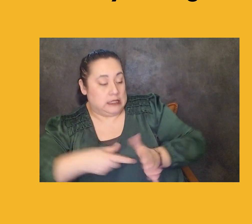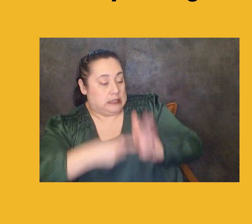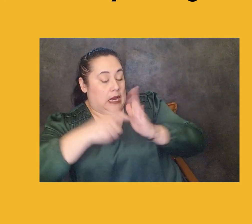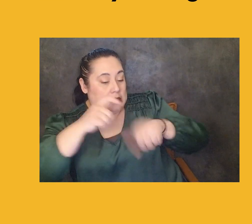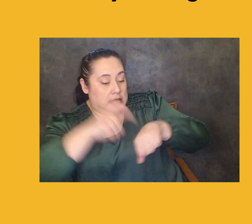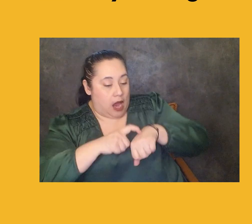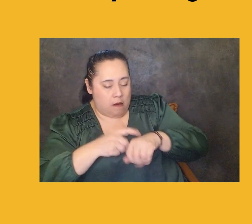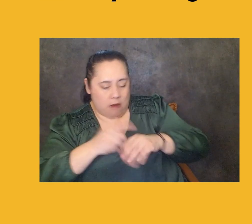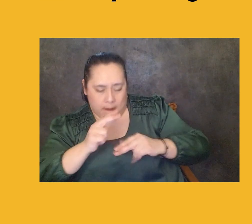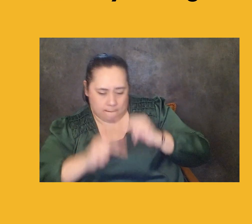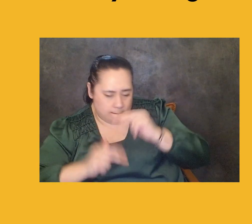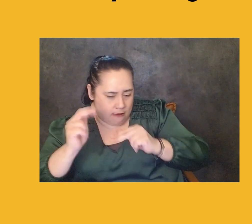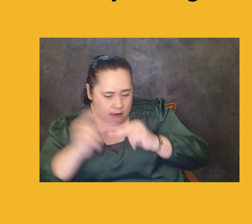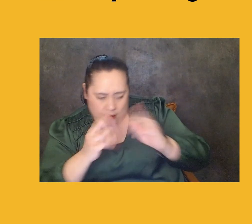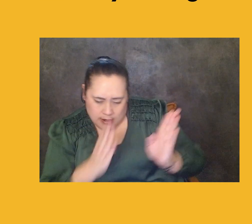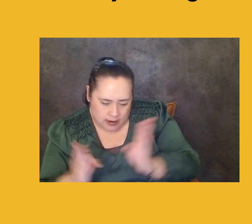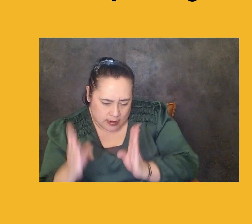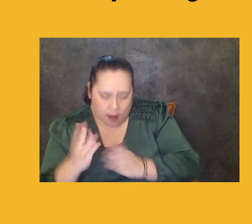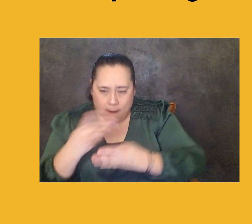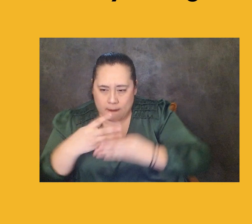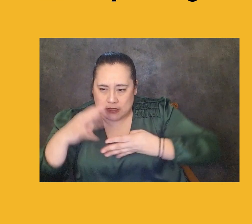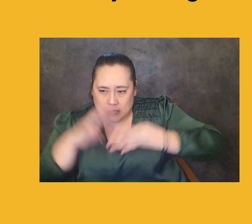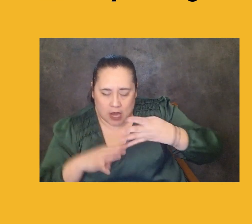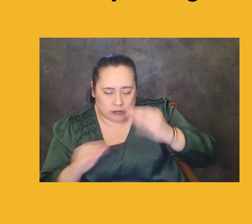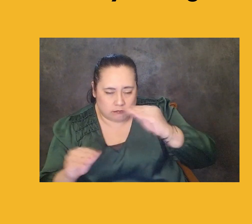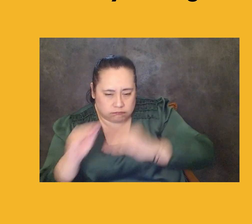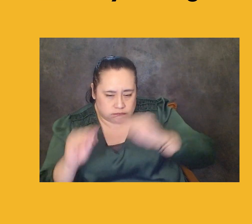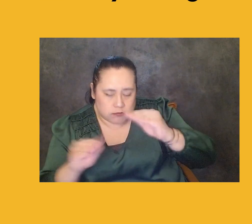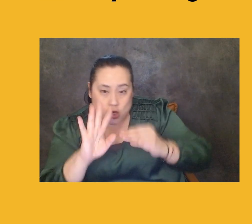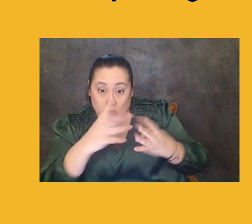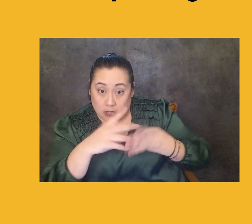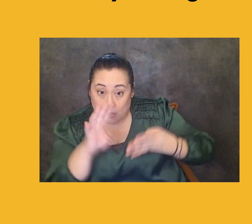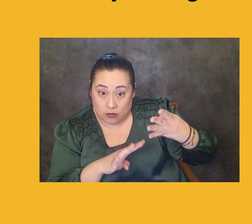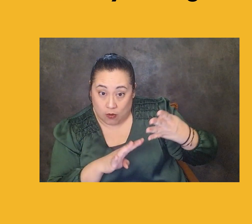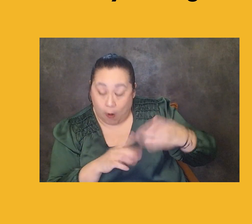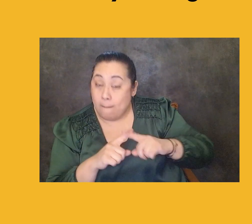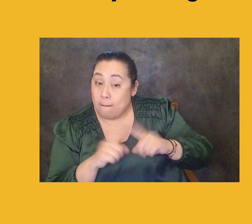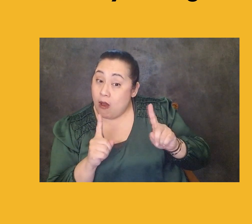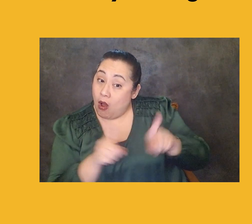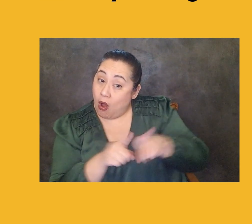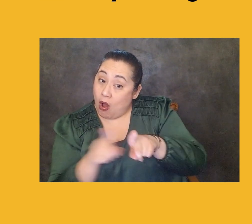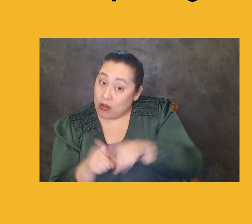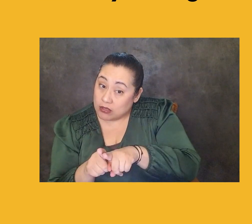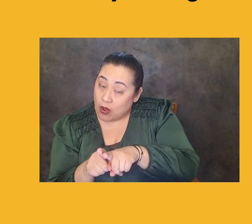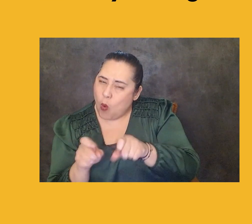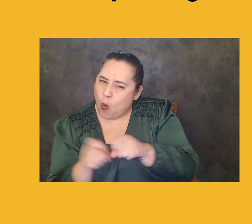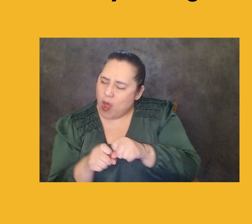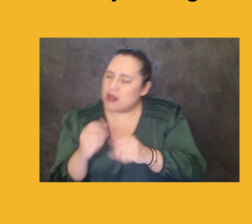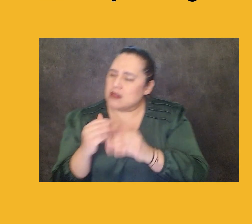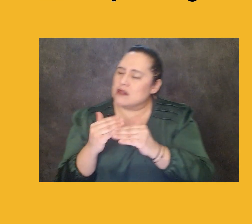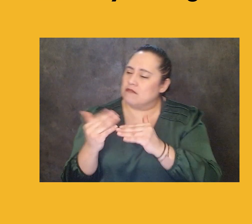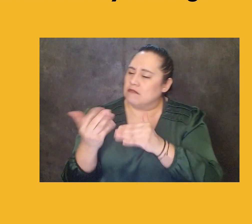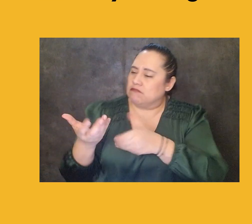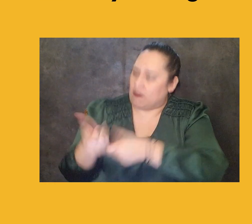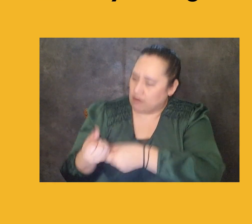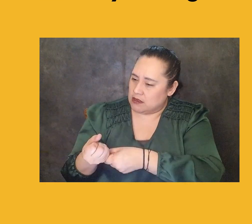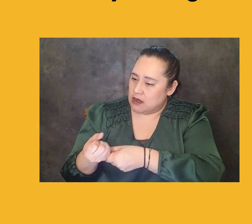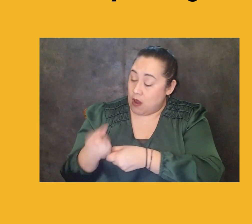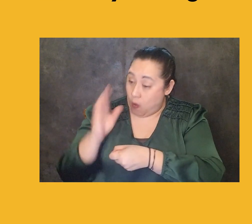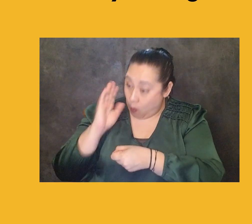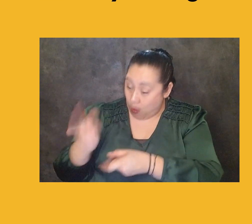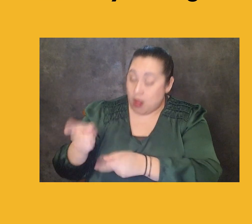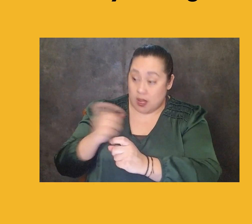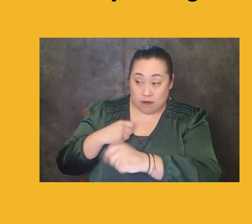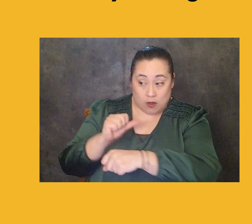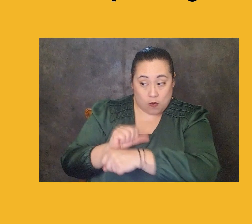the coordinator takes time to build the calendar, build the schedules, but also I'm giving it with confidence and trust